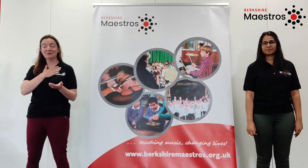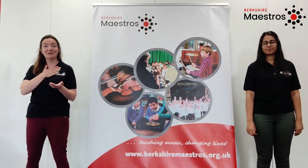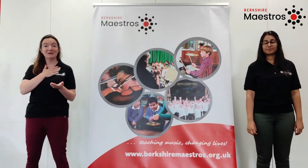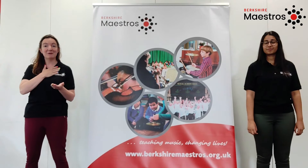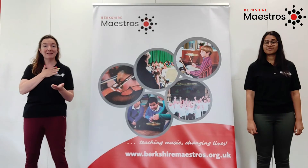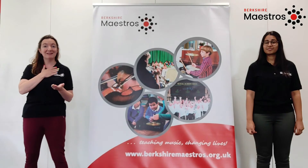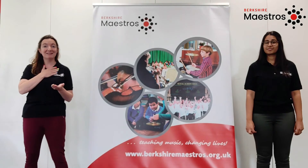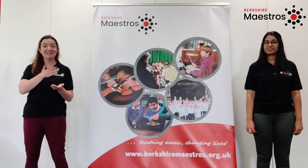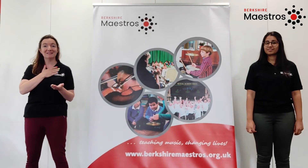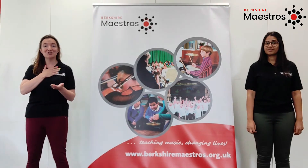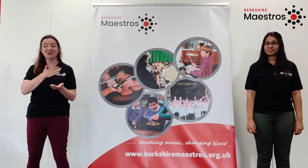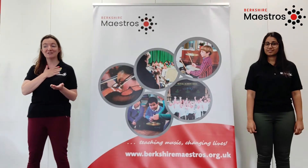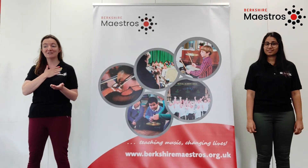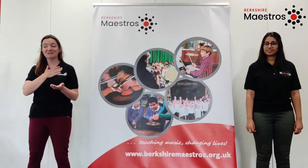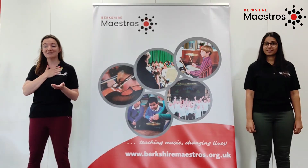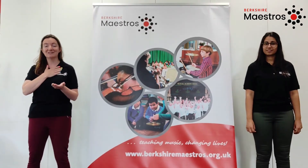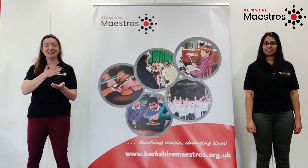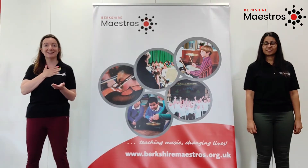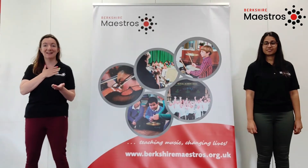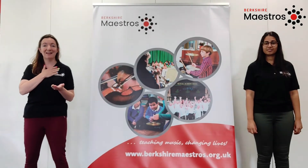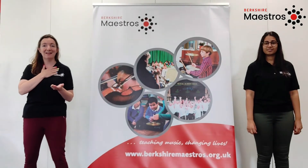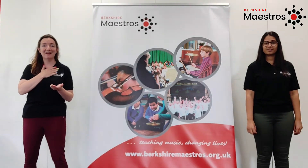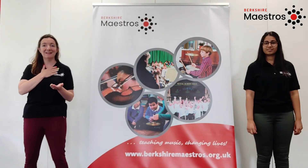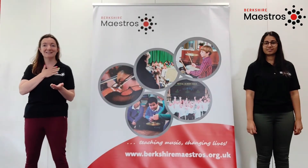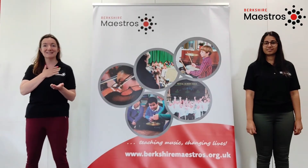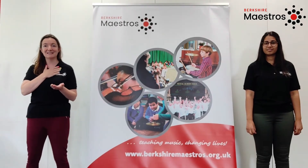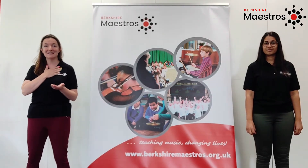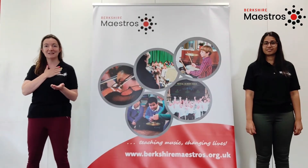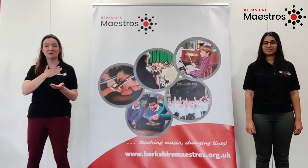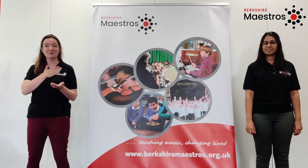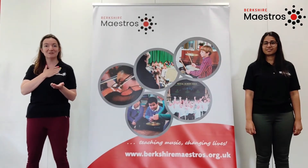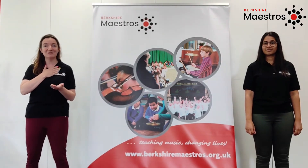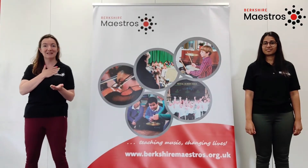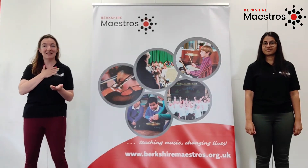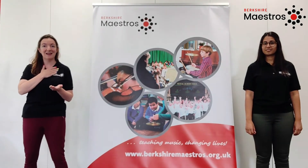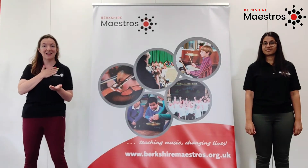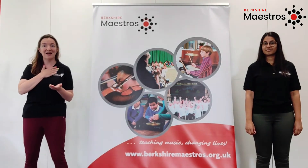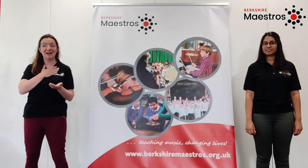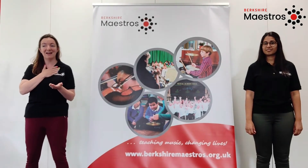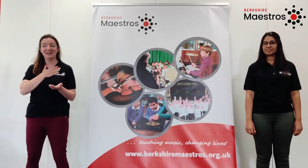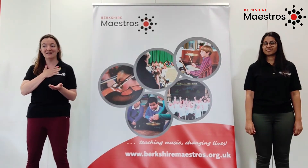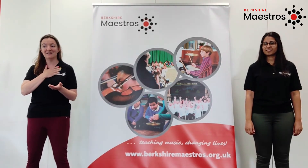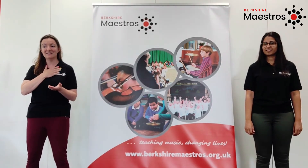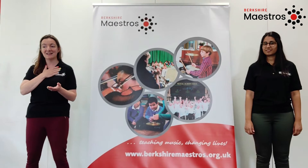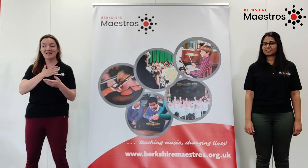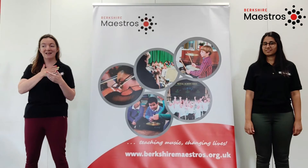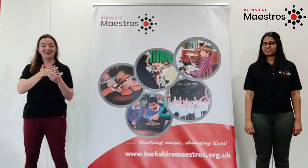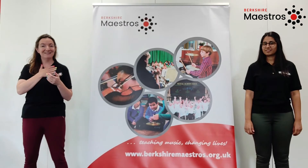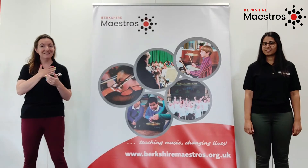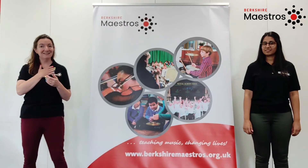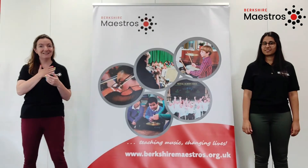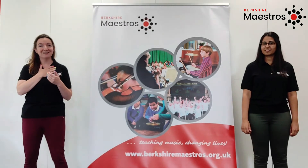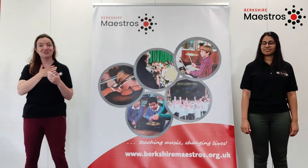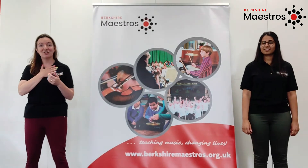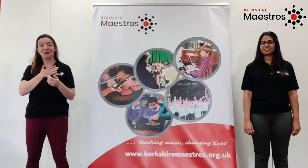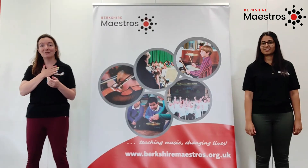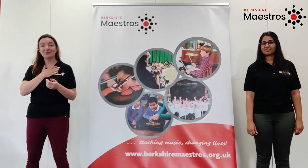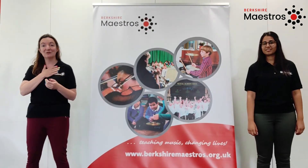the mighty jungle, the lion sleeps tonight. In the jungle,